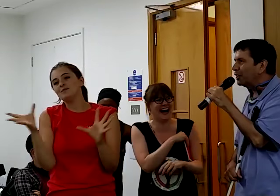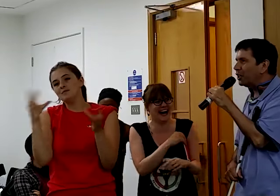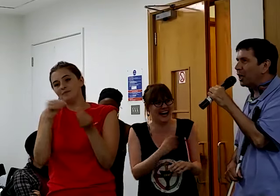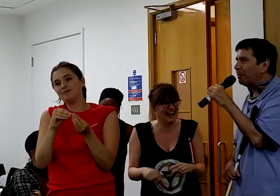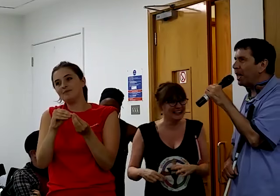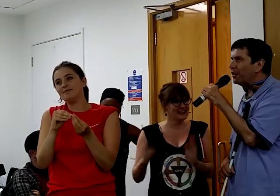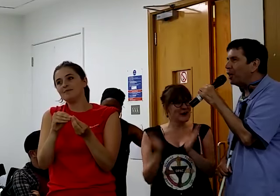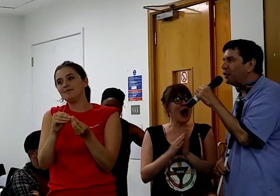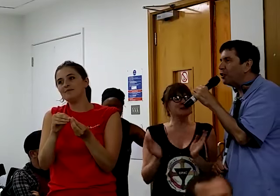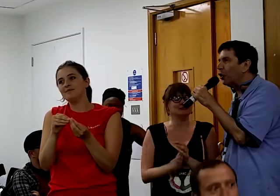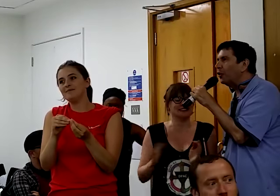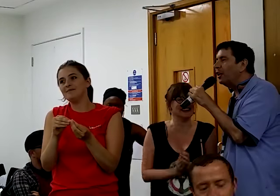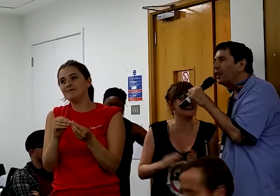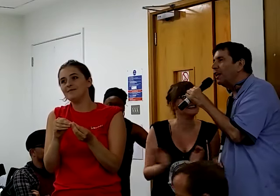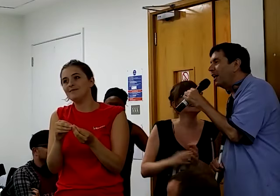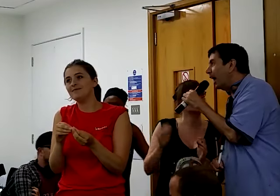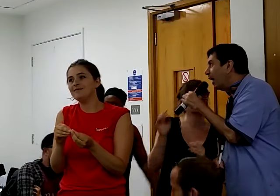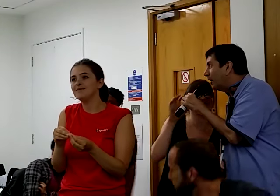up.